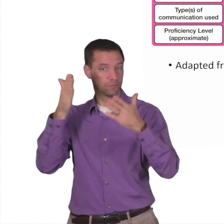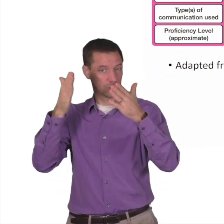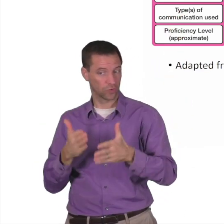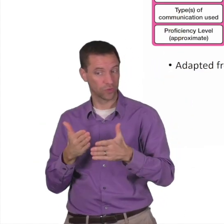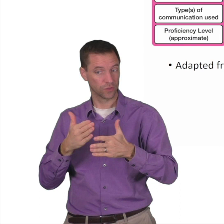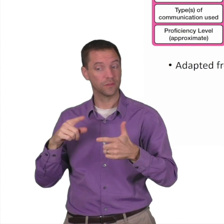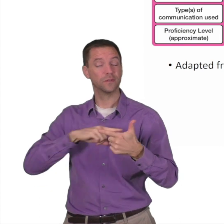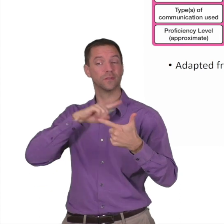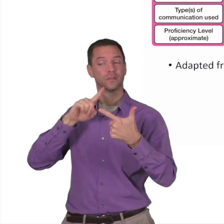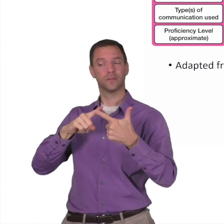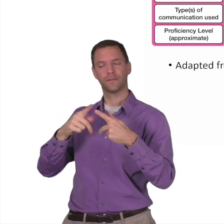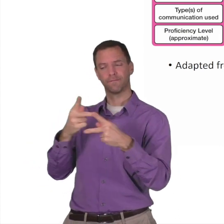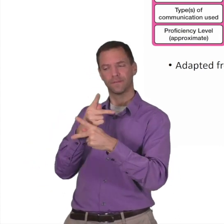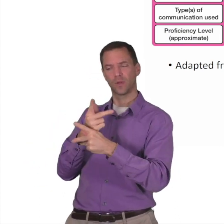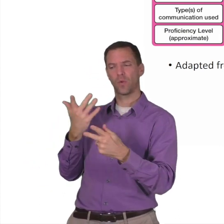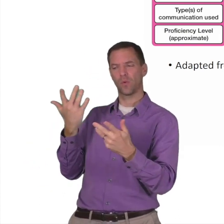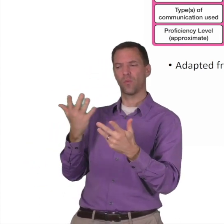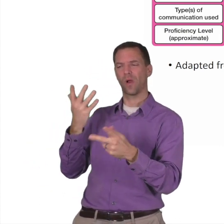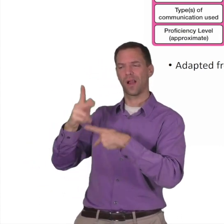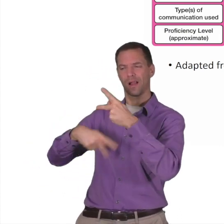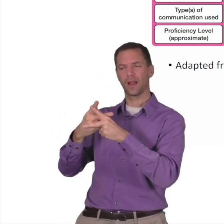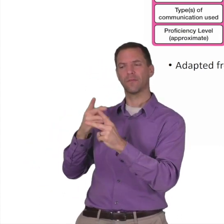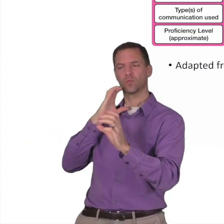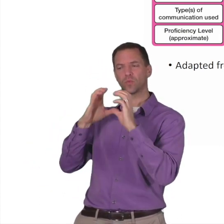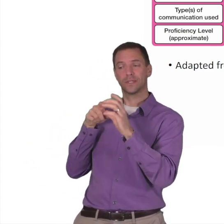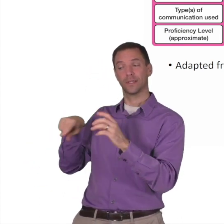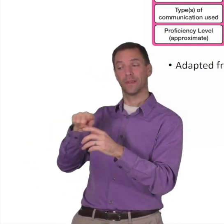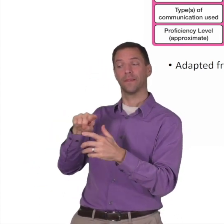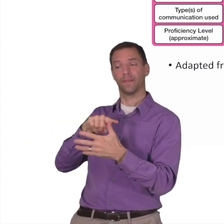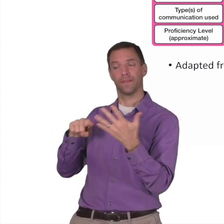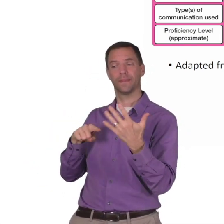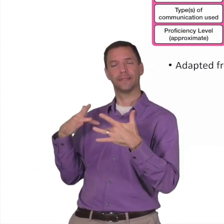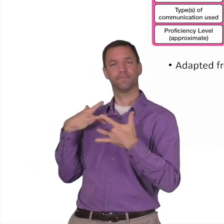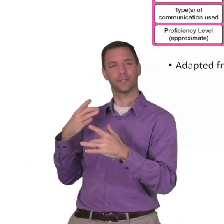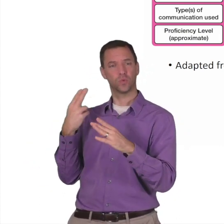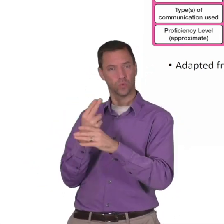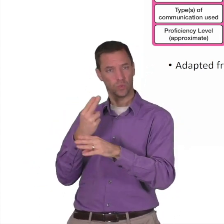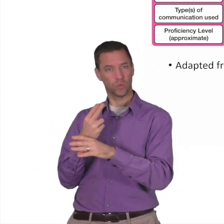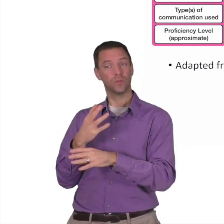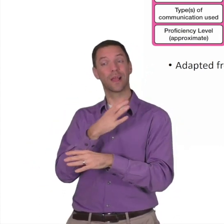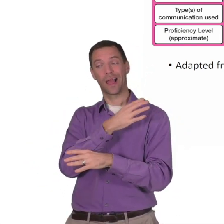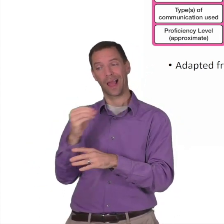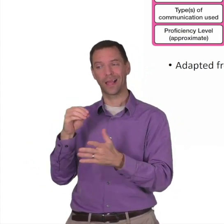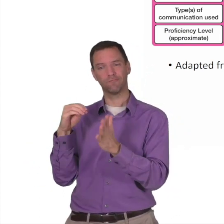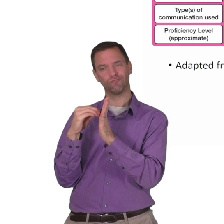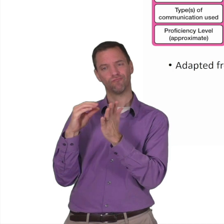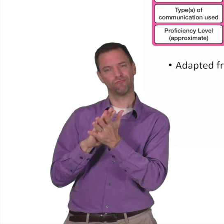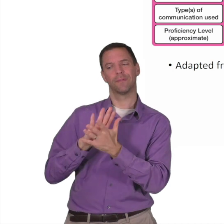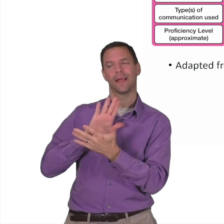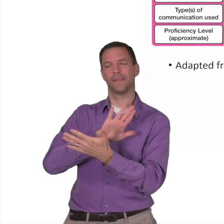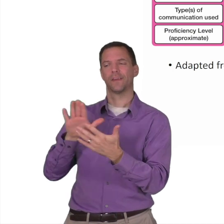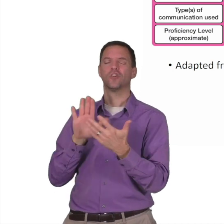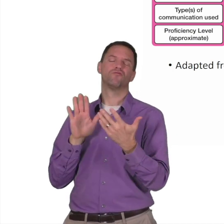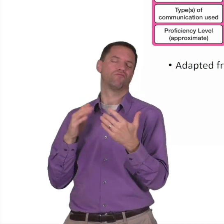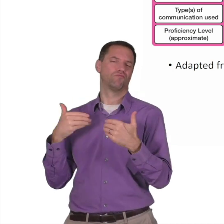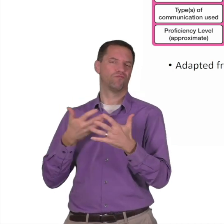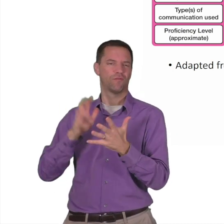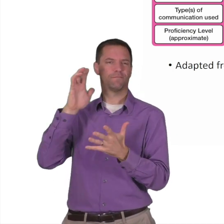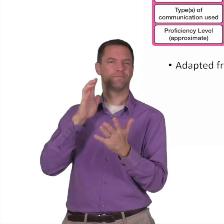the child's primary communication partners, and then figure out what kind of communication they typically use, and document